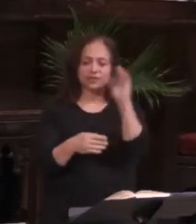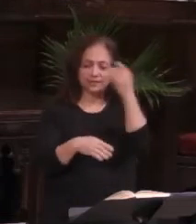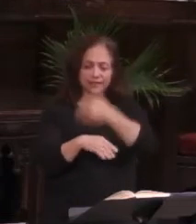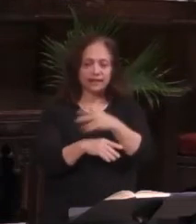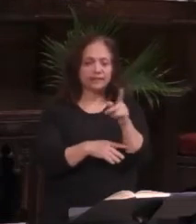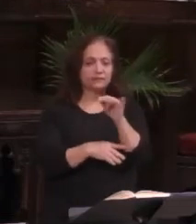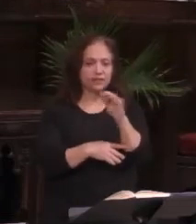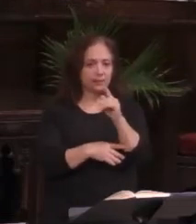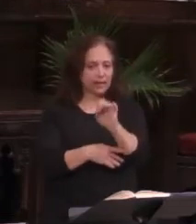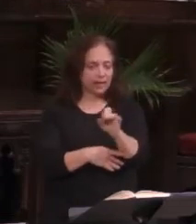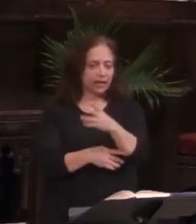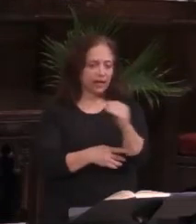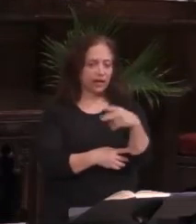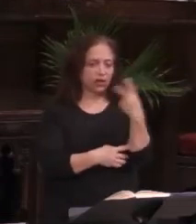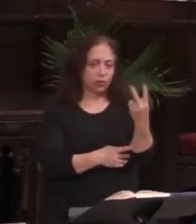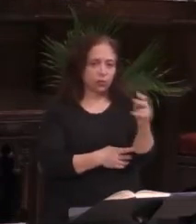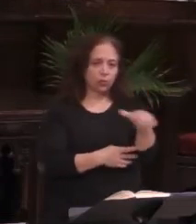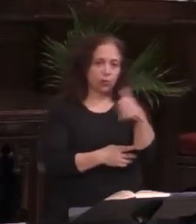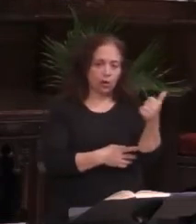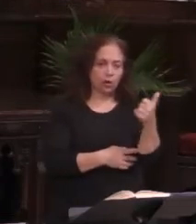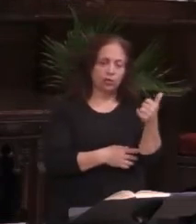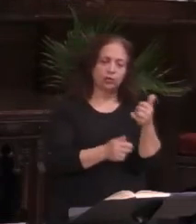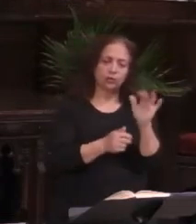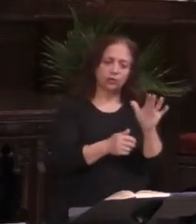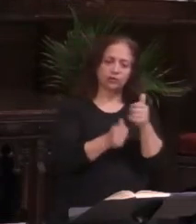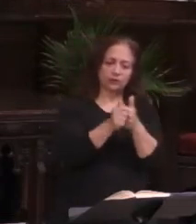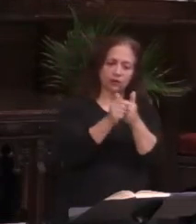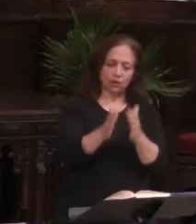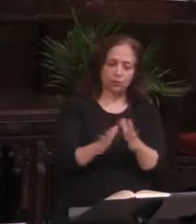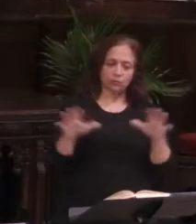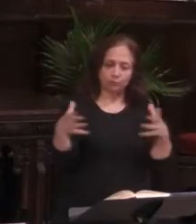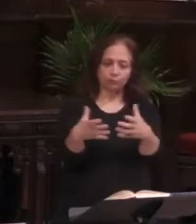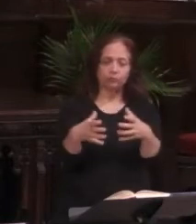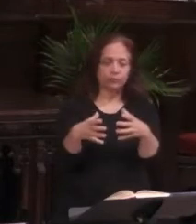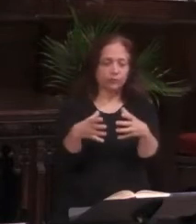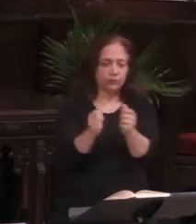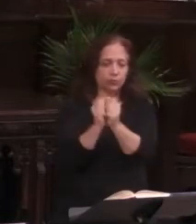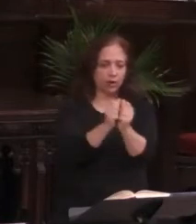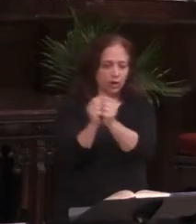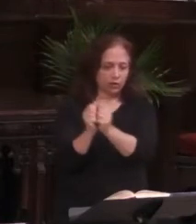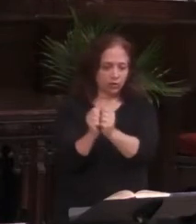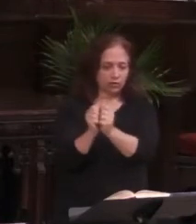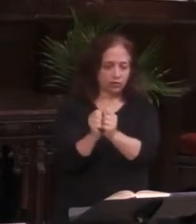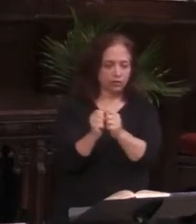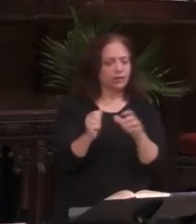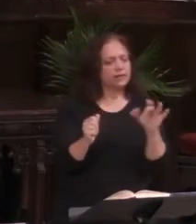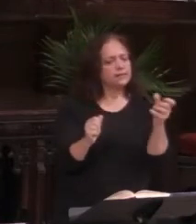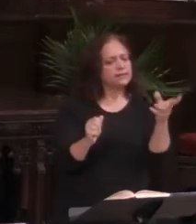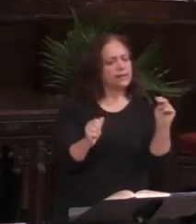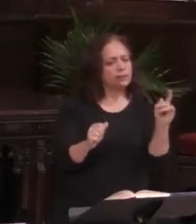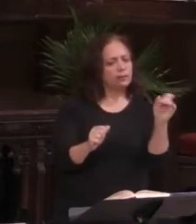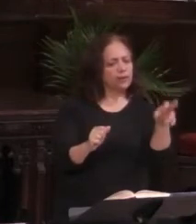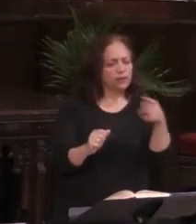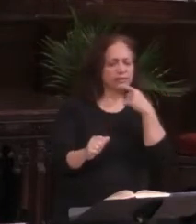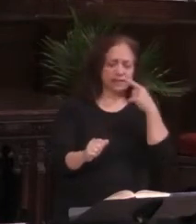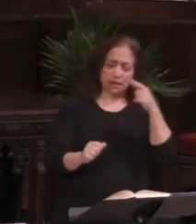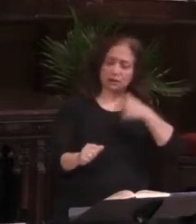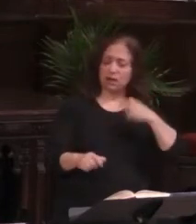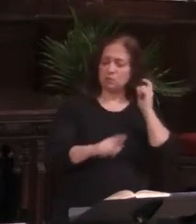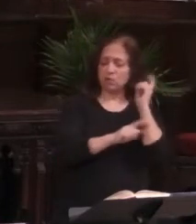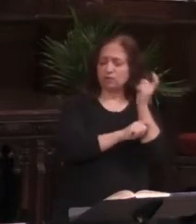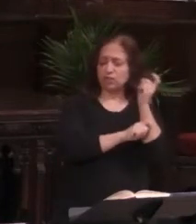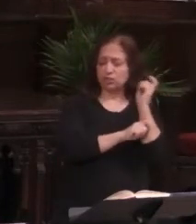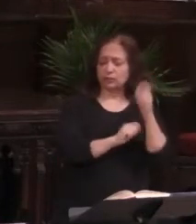of Zebedee, and two others of his disciples were together. Simon Peter said to them, "I am going